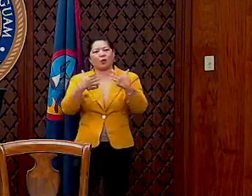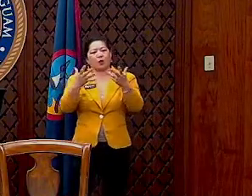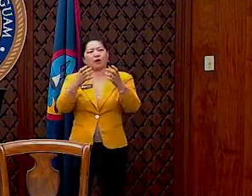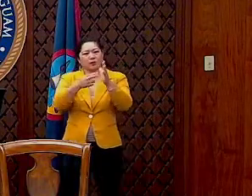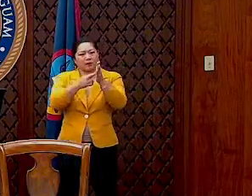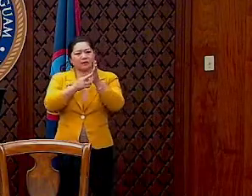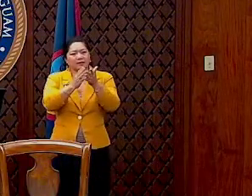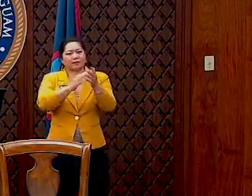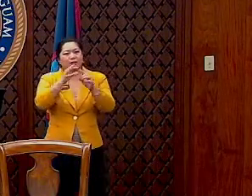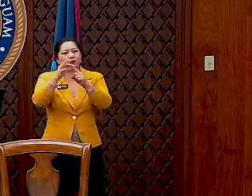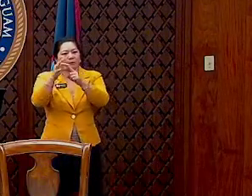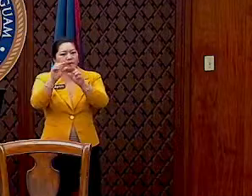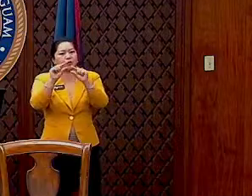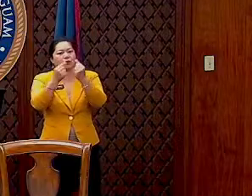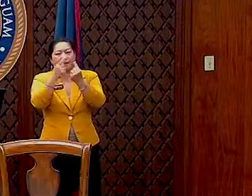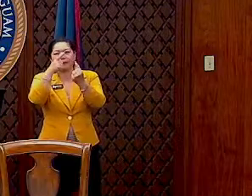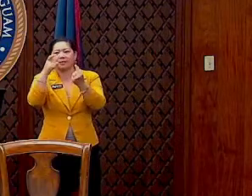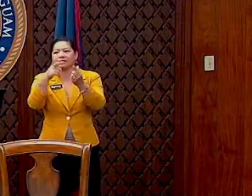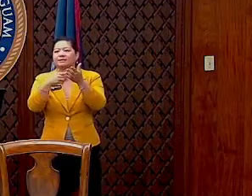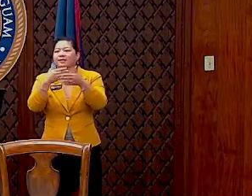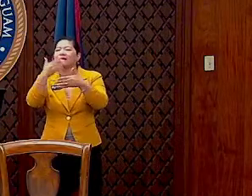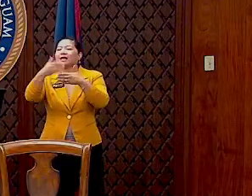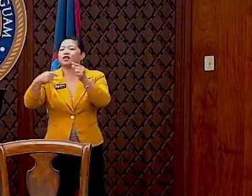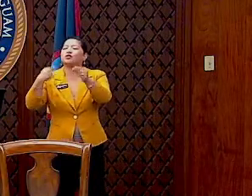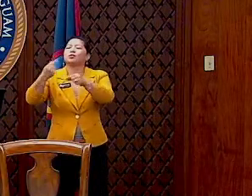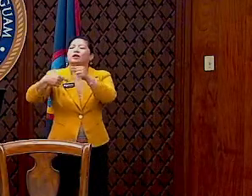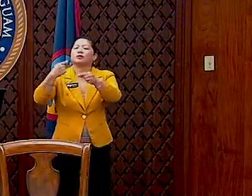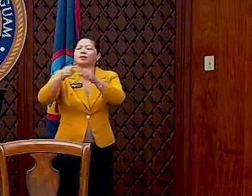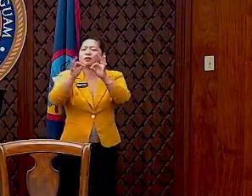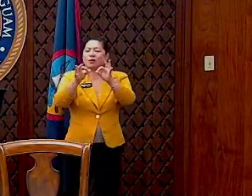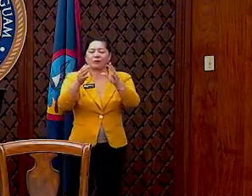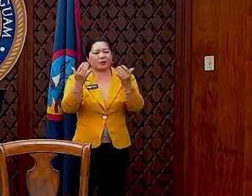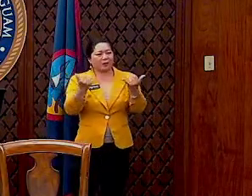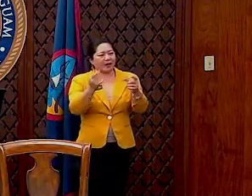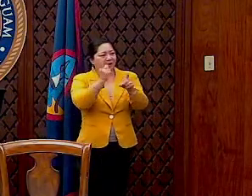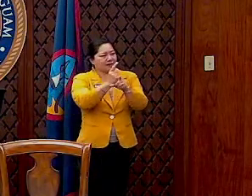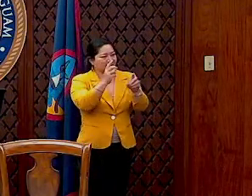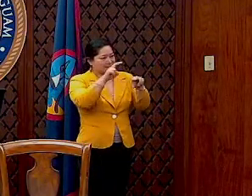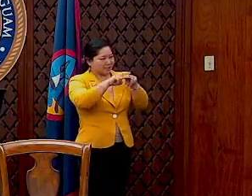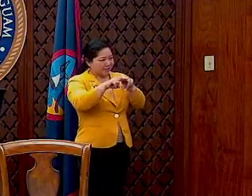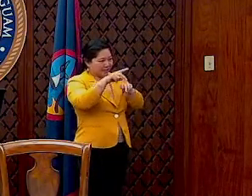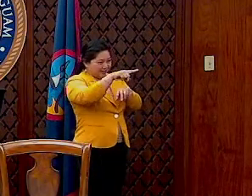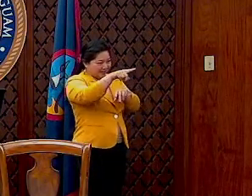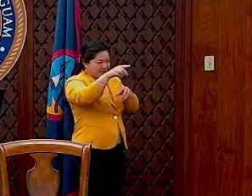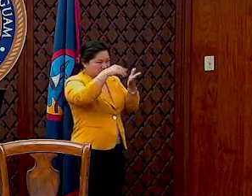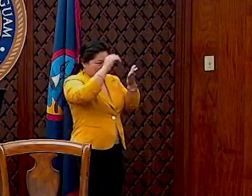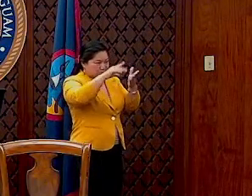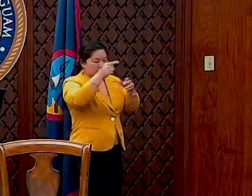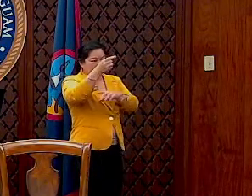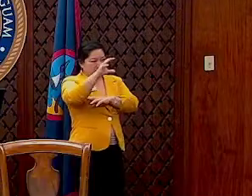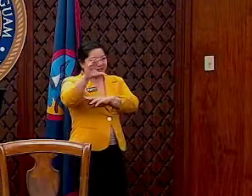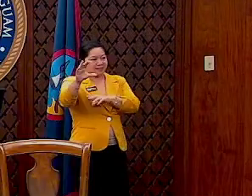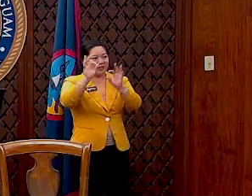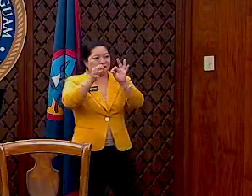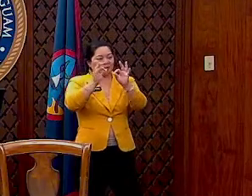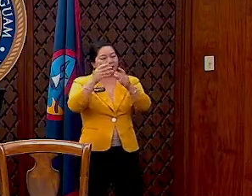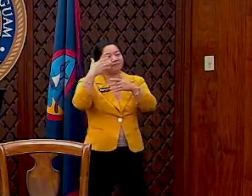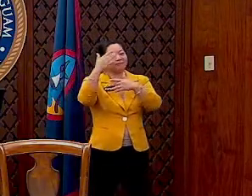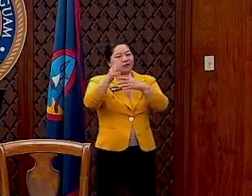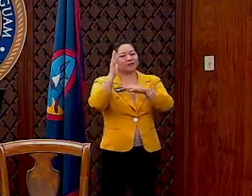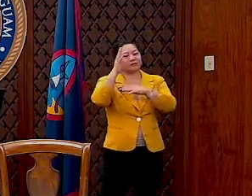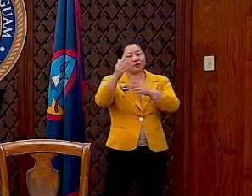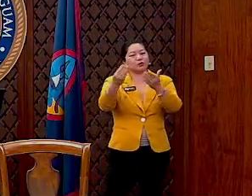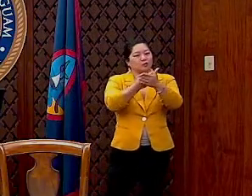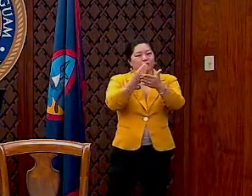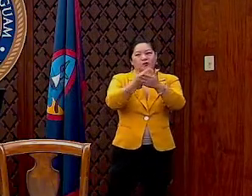to recognize a very special group because this is the next generation of interpreters. They're sitting at the wall here. They're students at the Guam Community College, and they're the